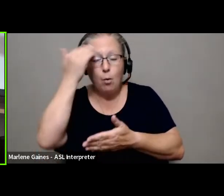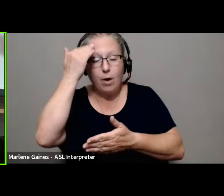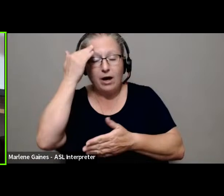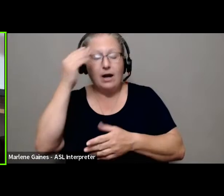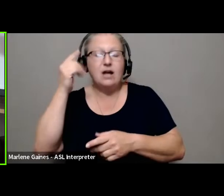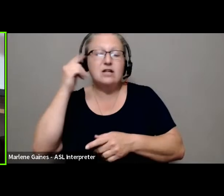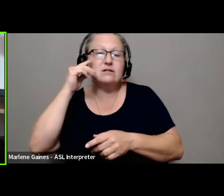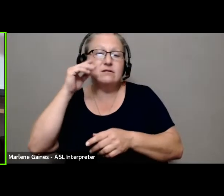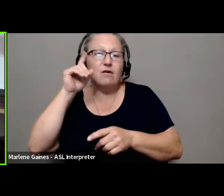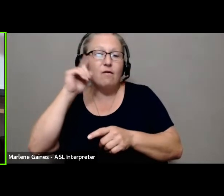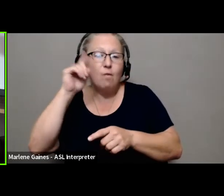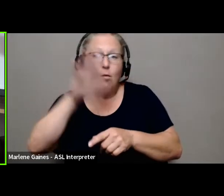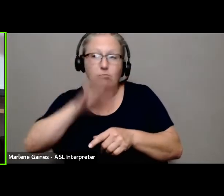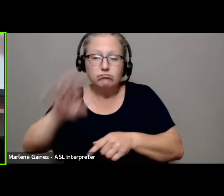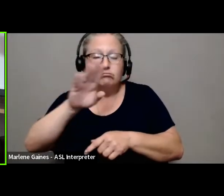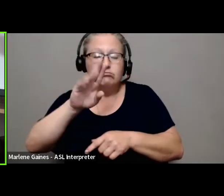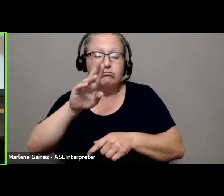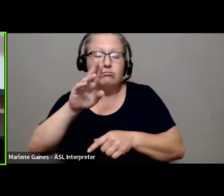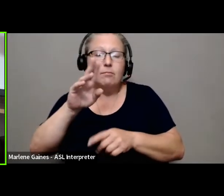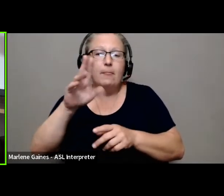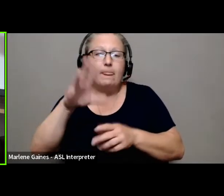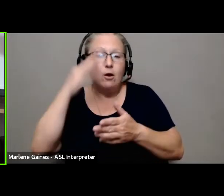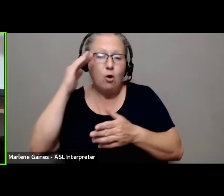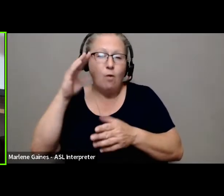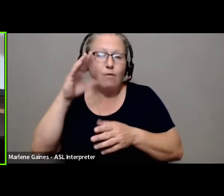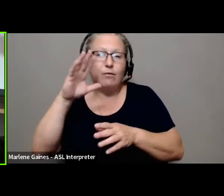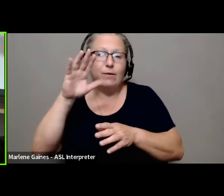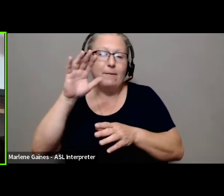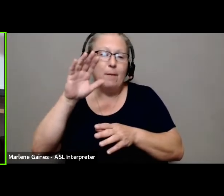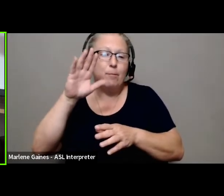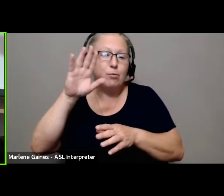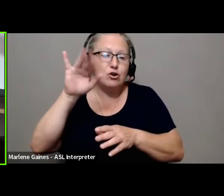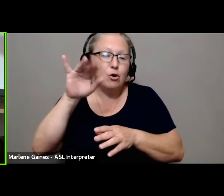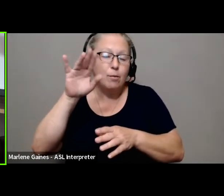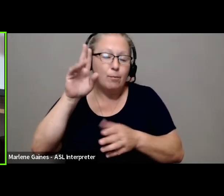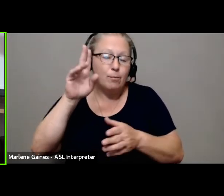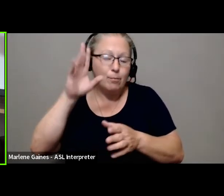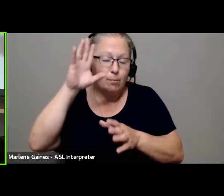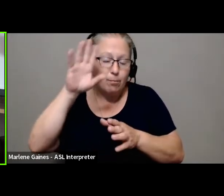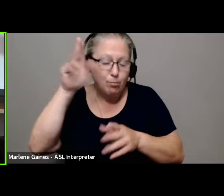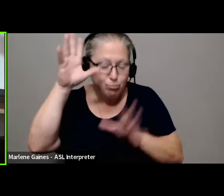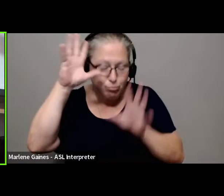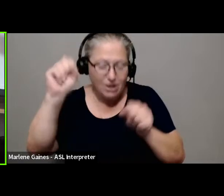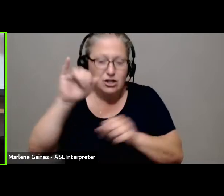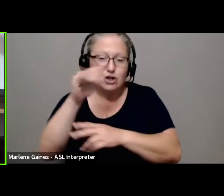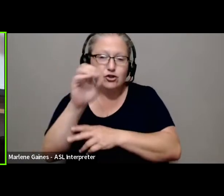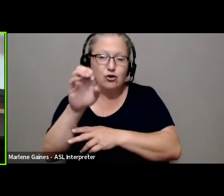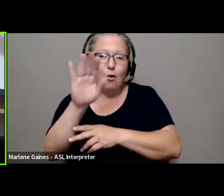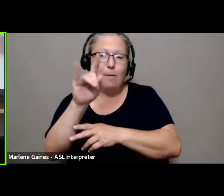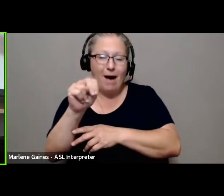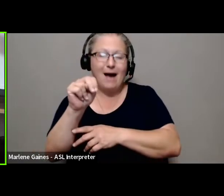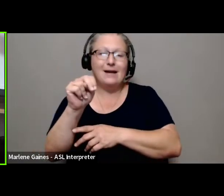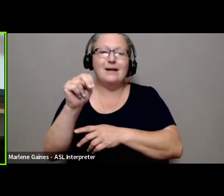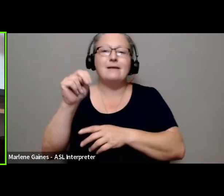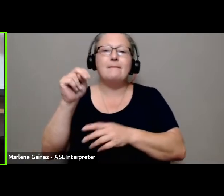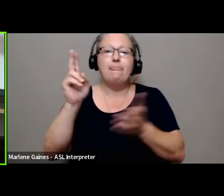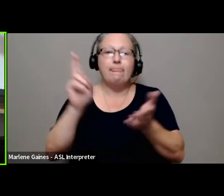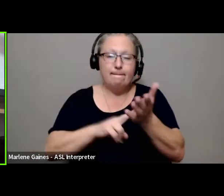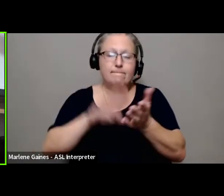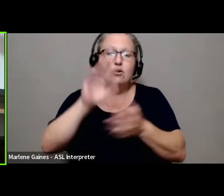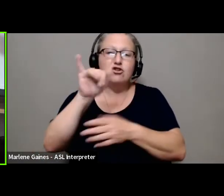Day. And whereas President Joe Biden signed a bill in 2021 making Juneteenth a federal